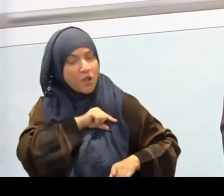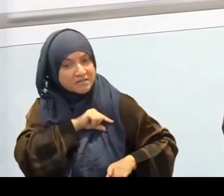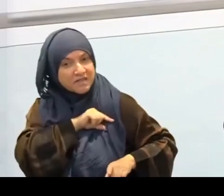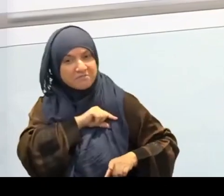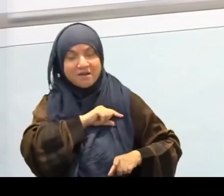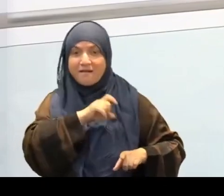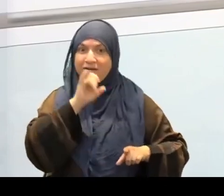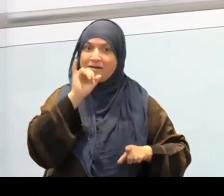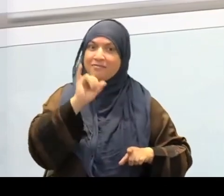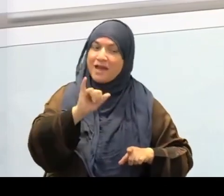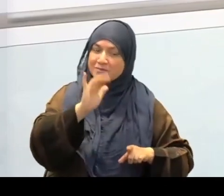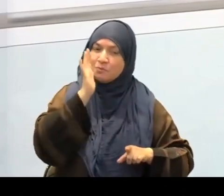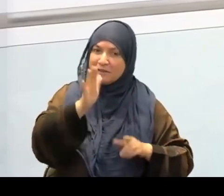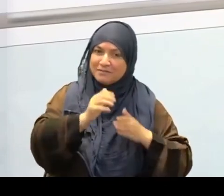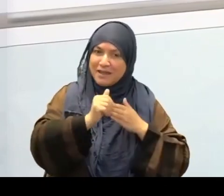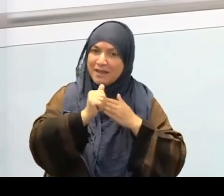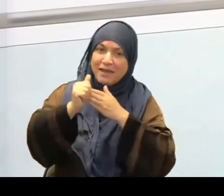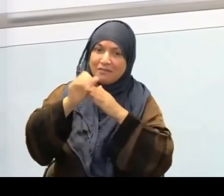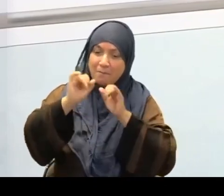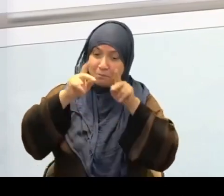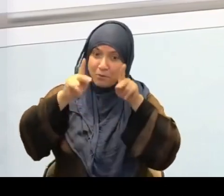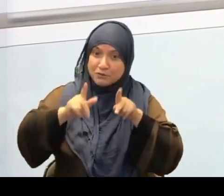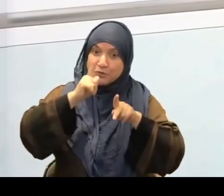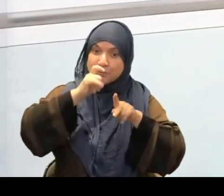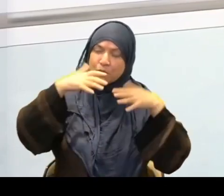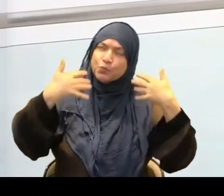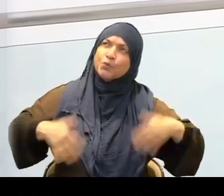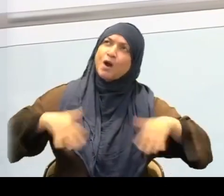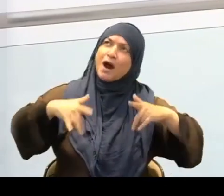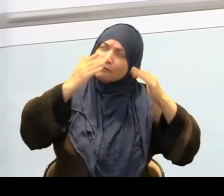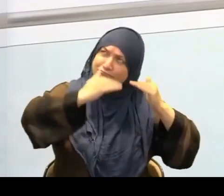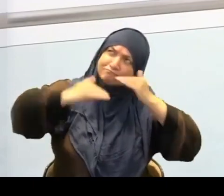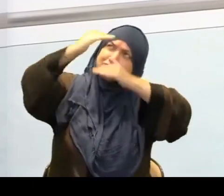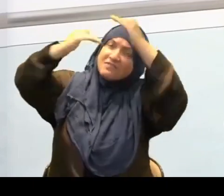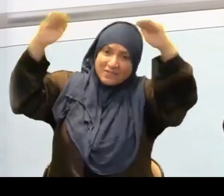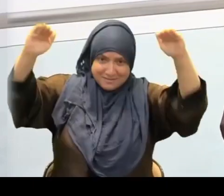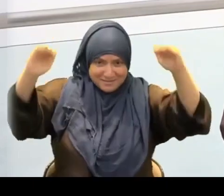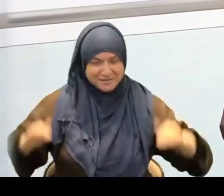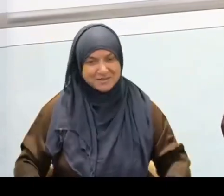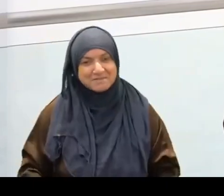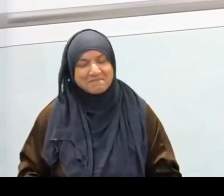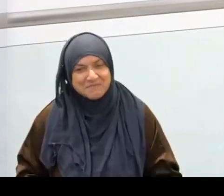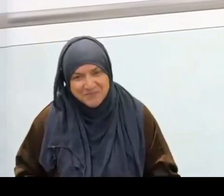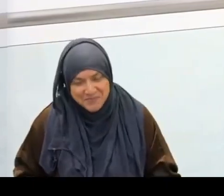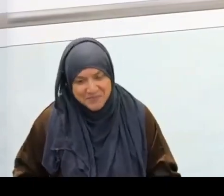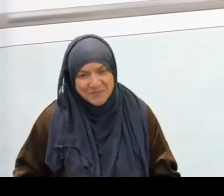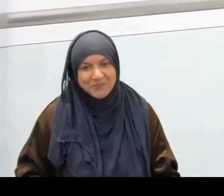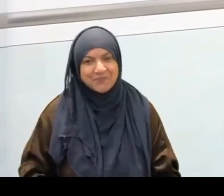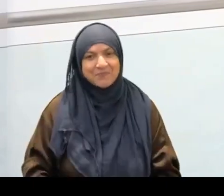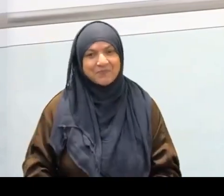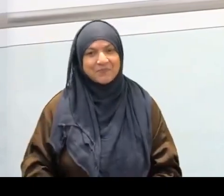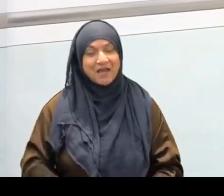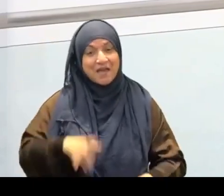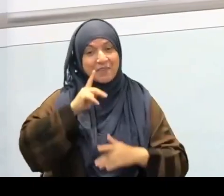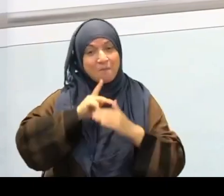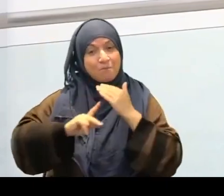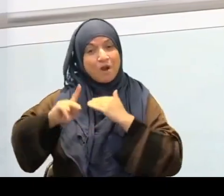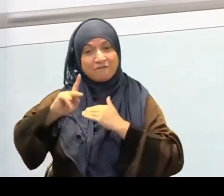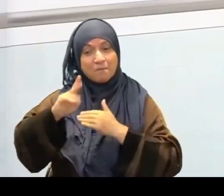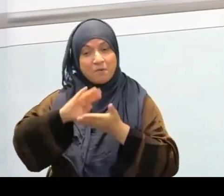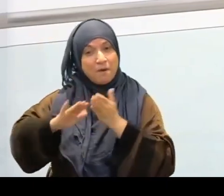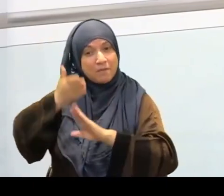to hellfire. And this is a hadith from Abu Hurairah radiallahu ta'ala anhu that the Prophet sallallahu alayhi wa sallam said, Al-haya'u min